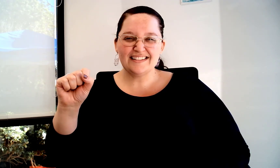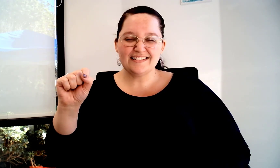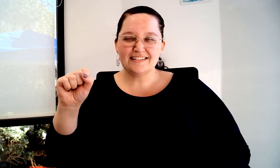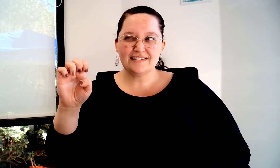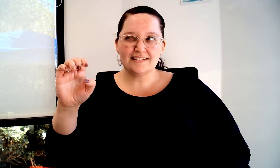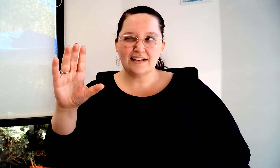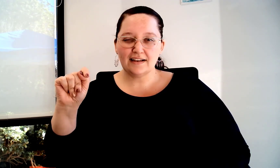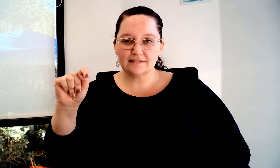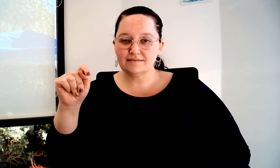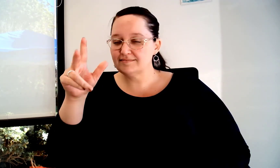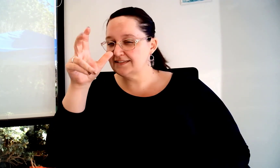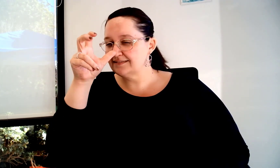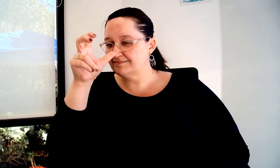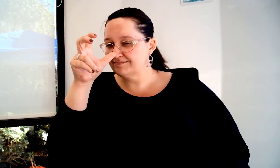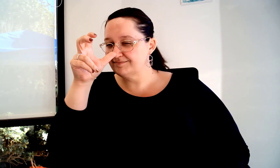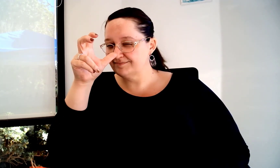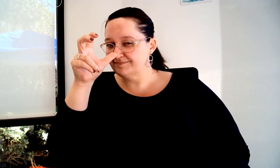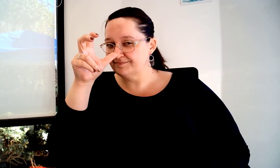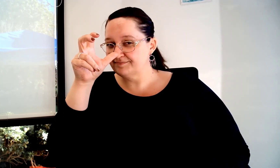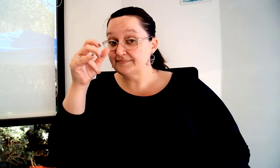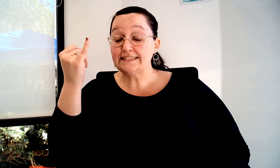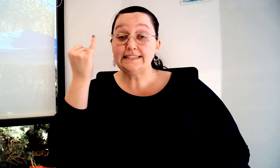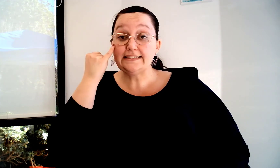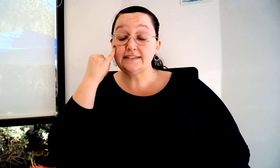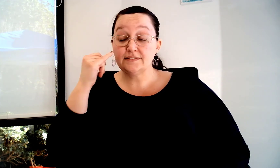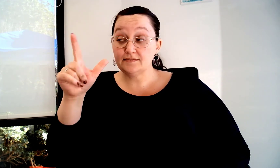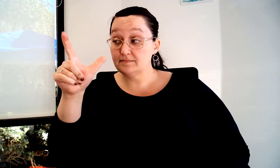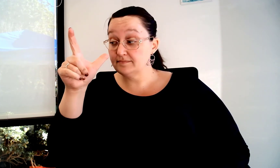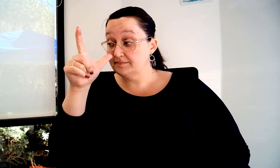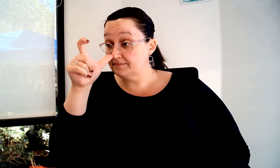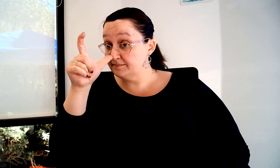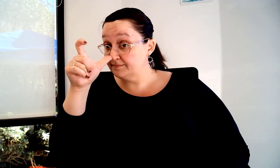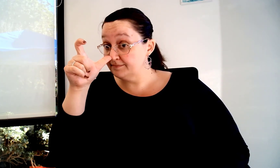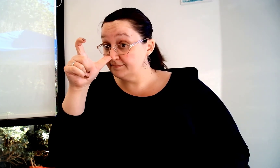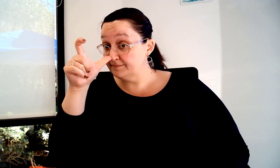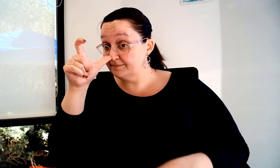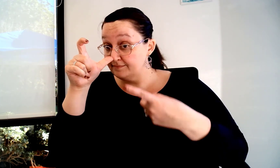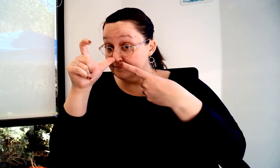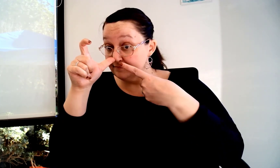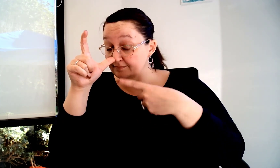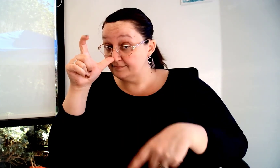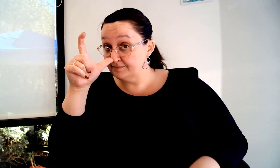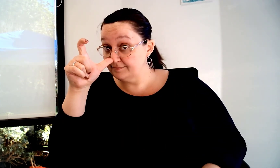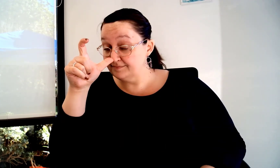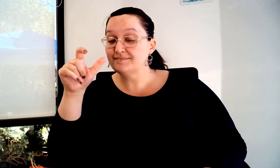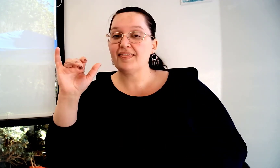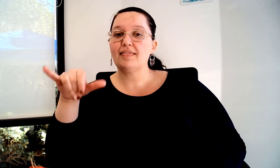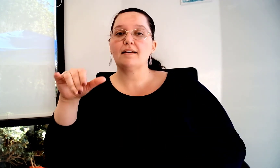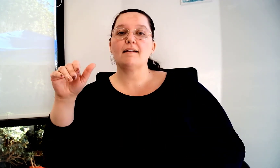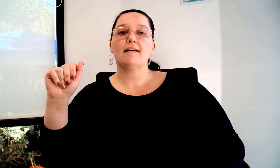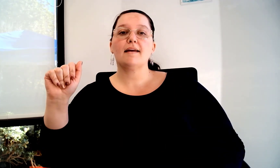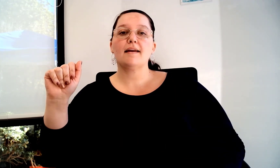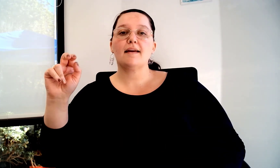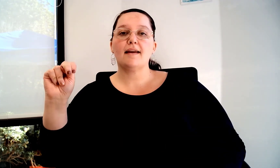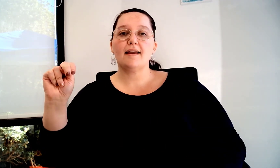This is insect as well, insect. If you do just a bent L, this sign, that is